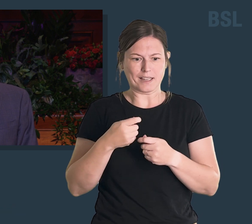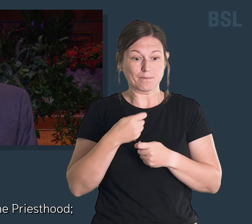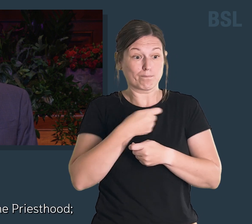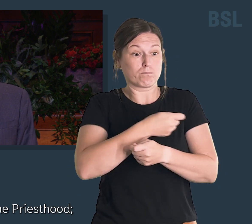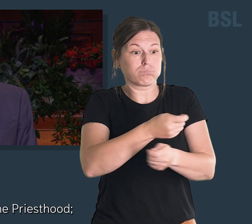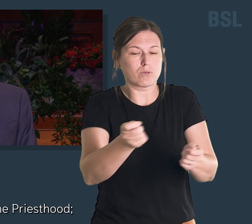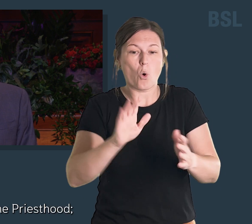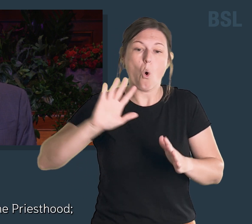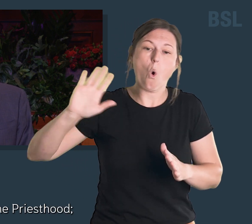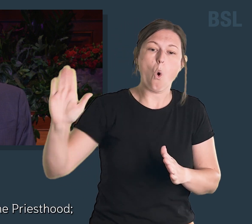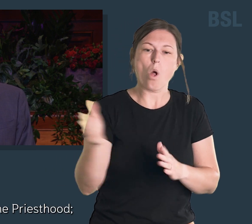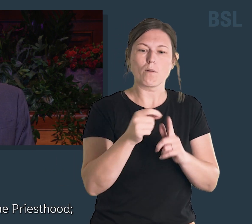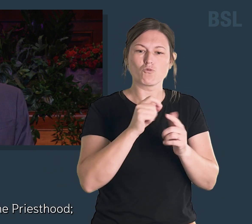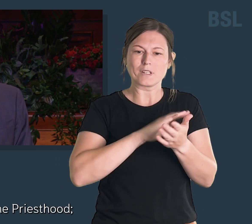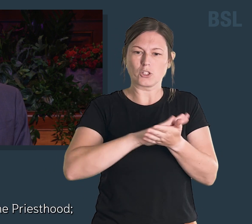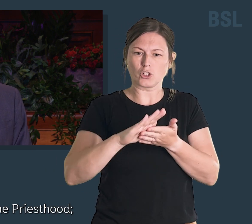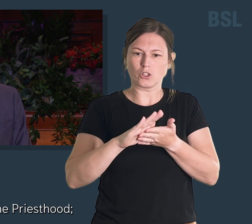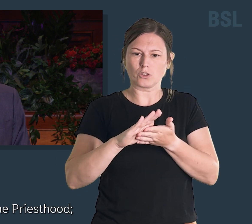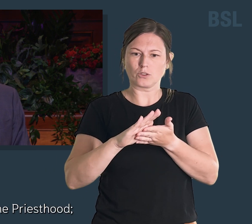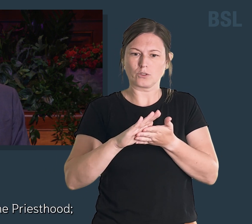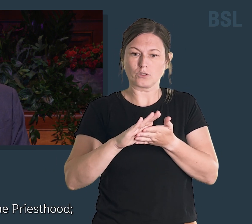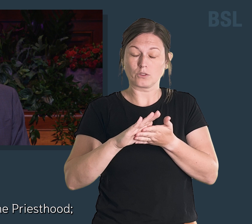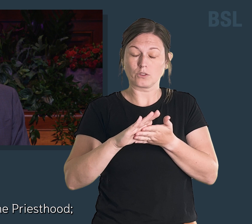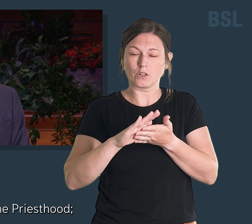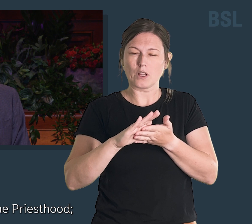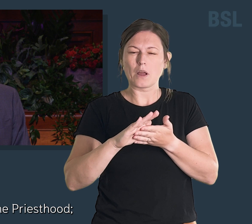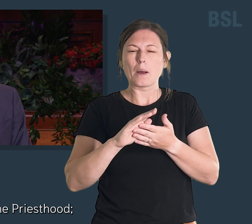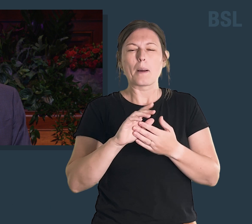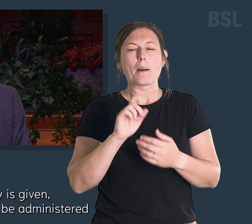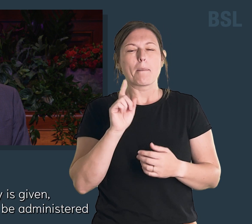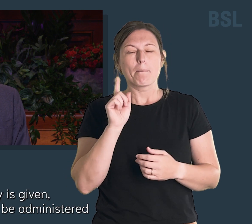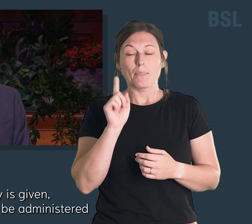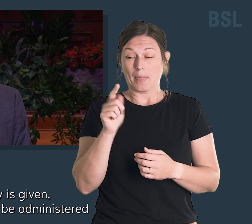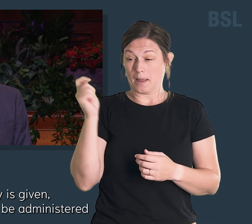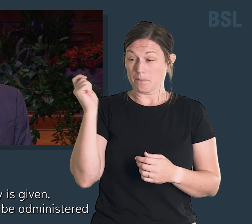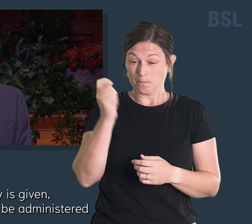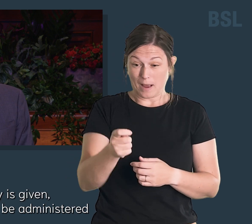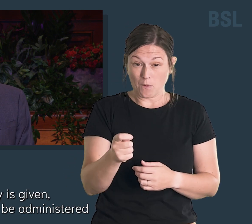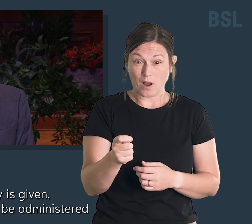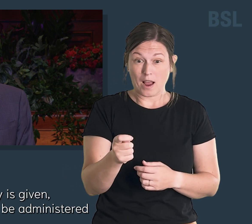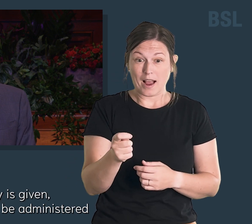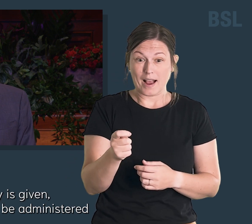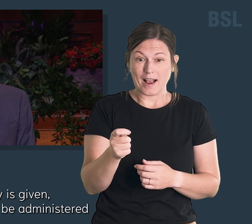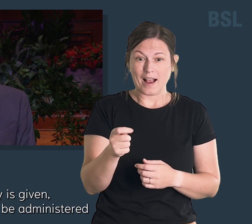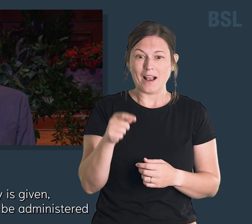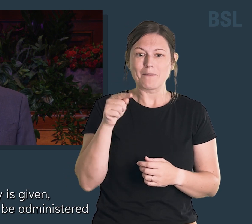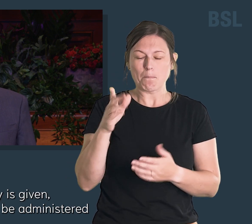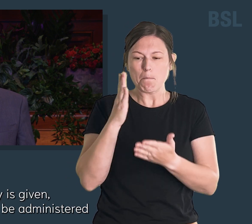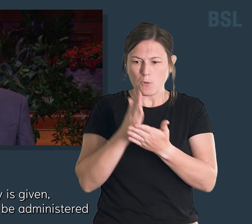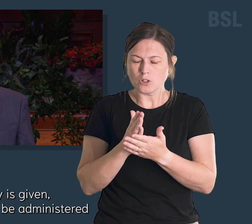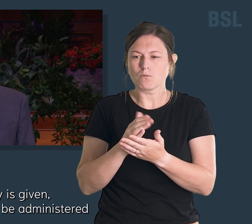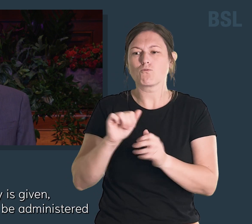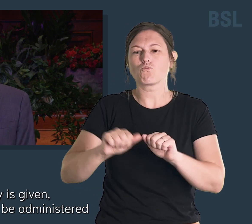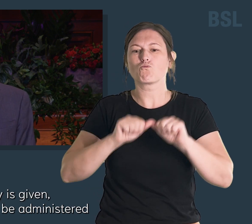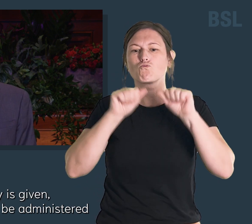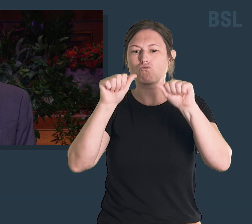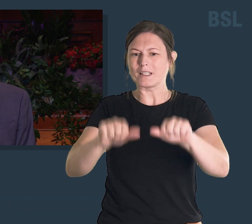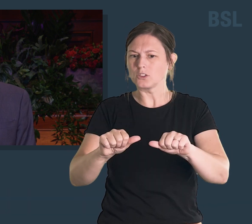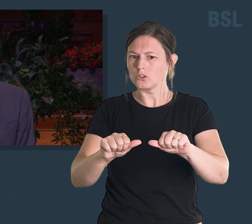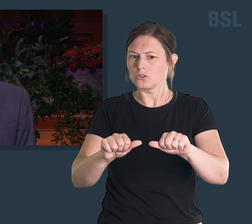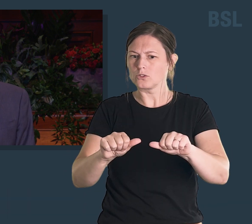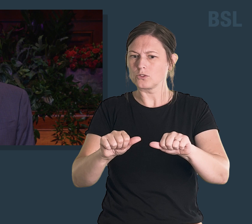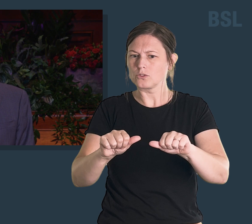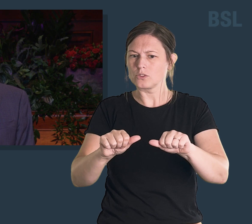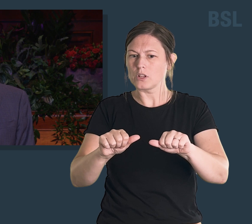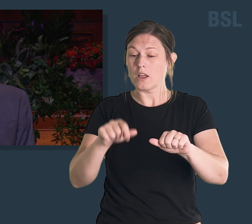in all the ordinances of the priesthood. And unless the authority is given, the ordinances could not be administered